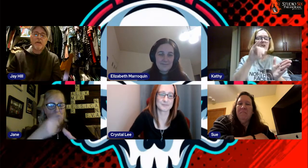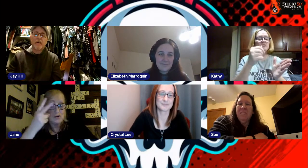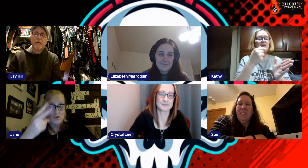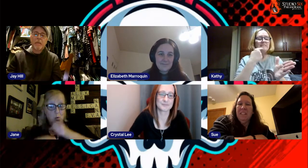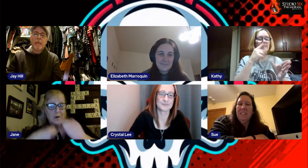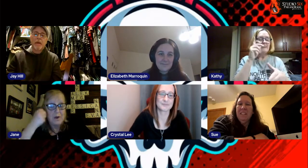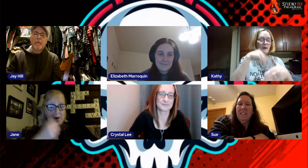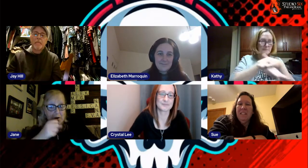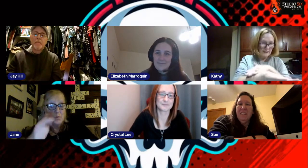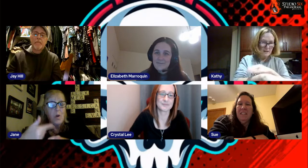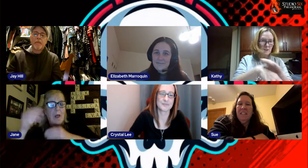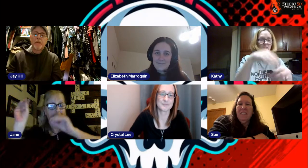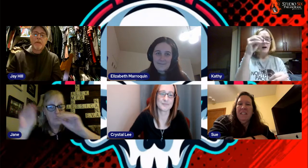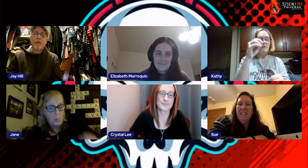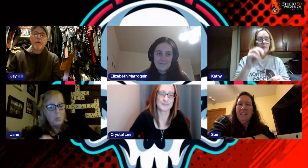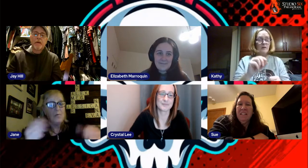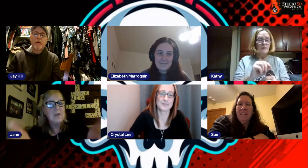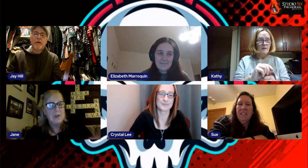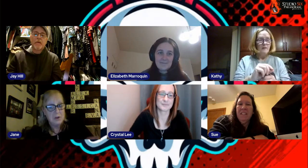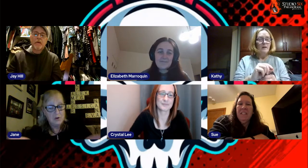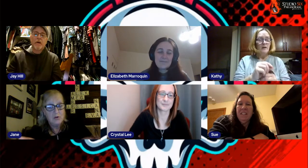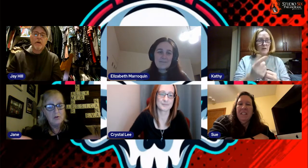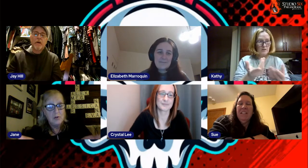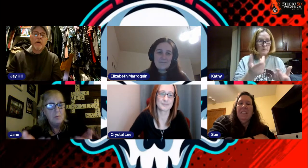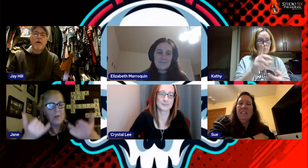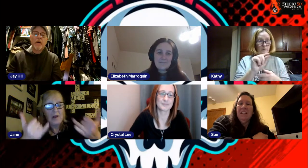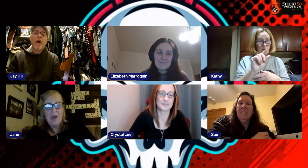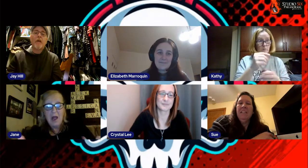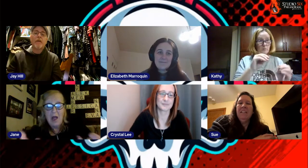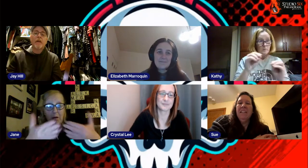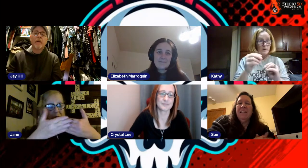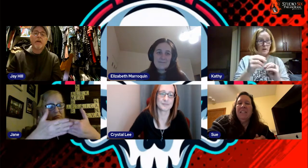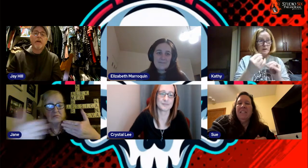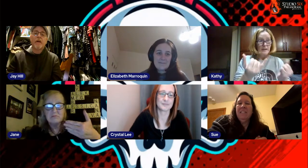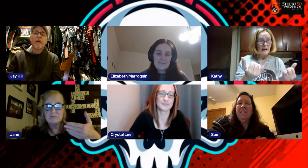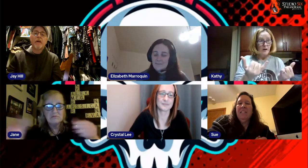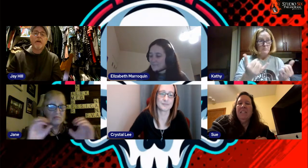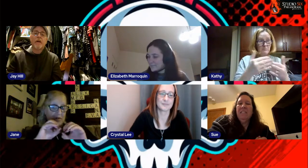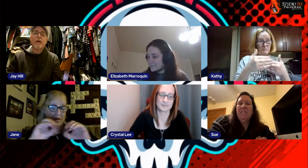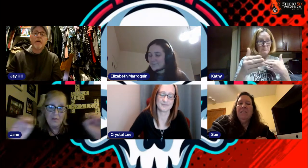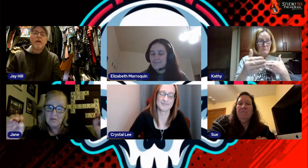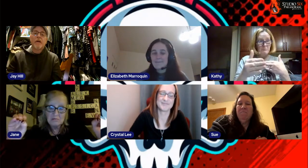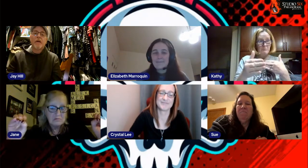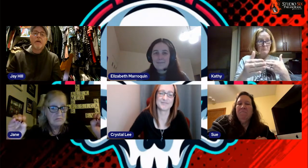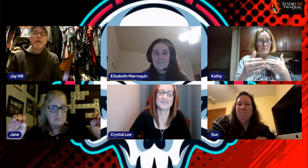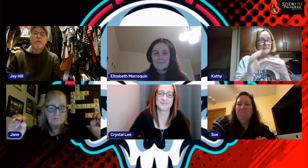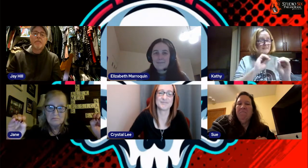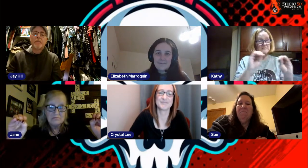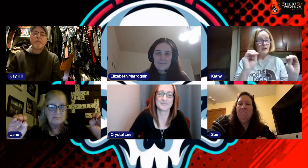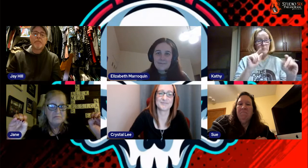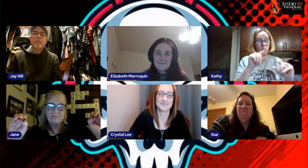But Jason, he comes in and out. And now